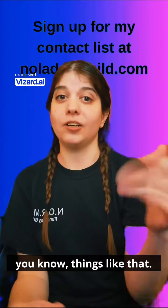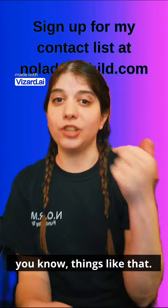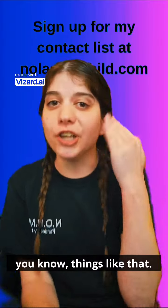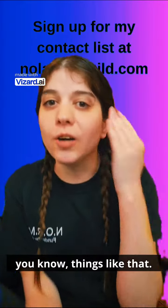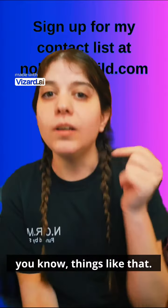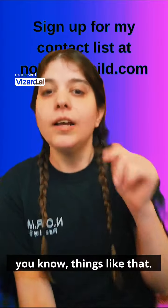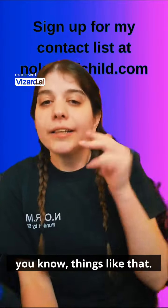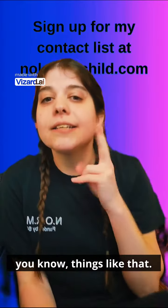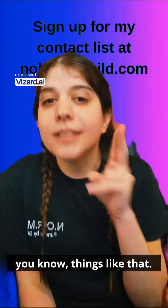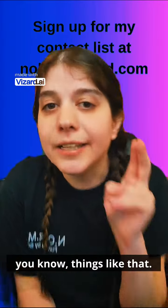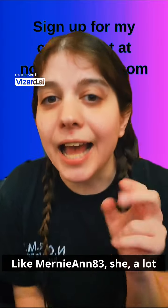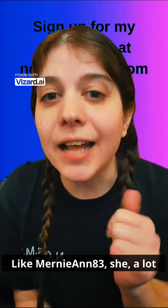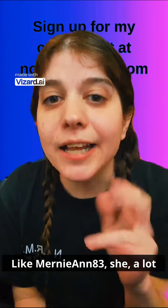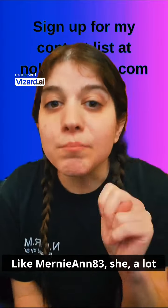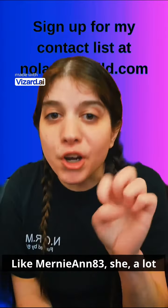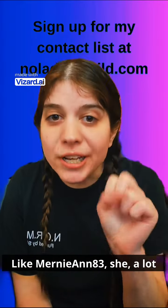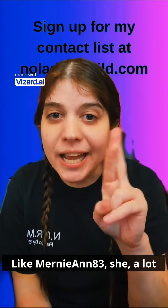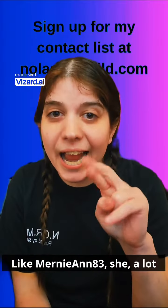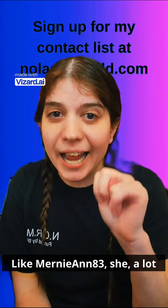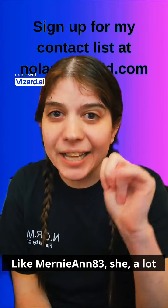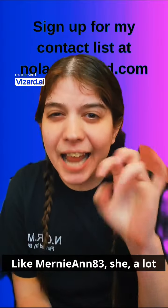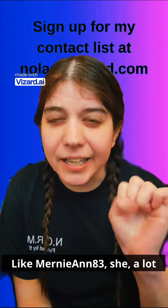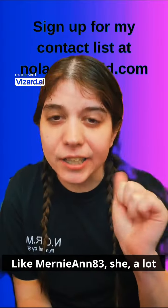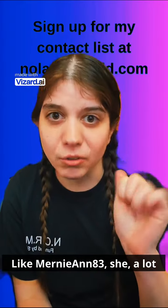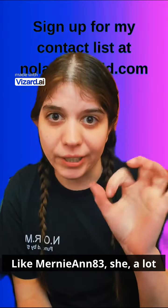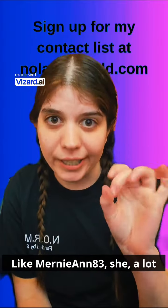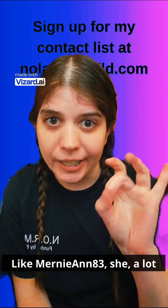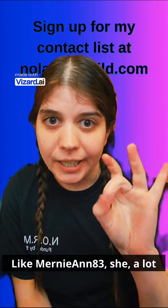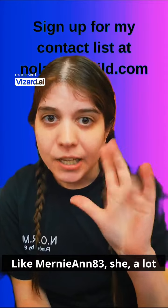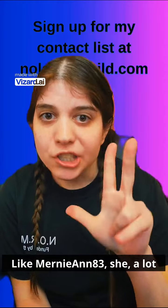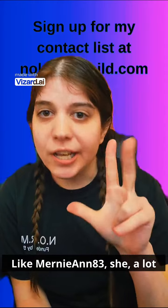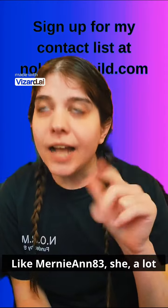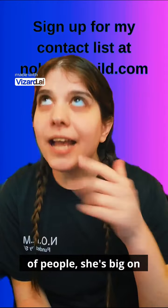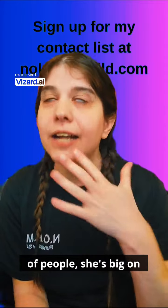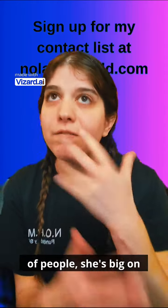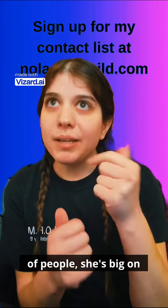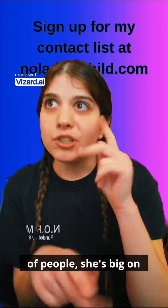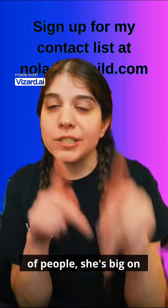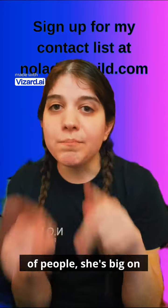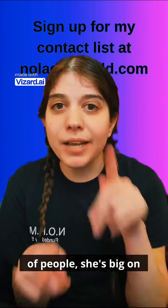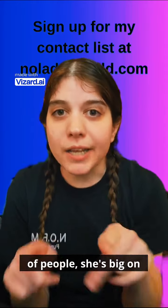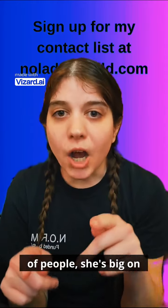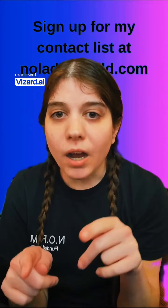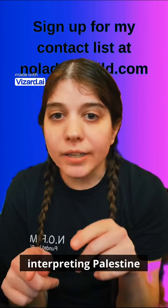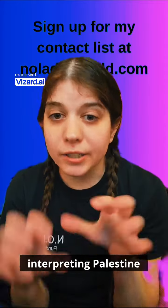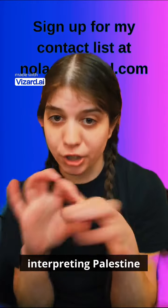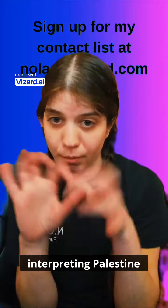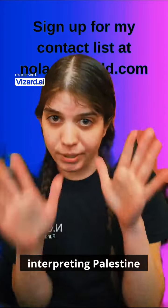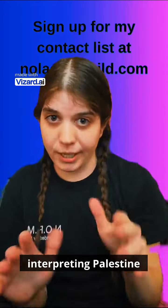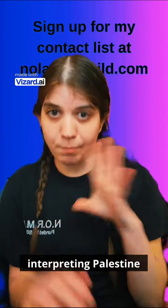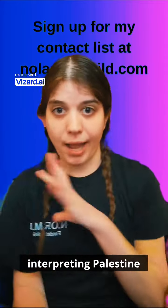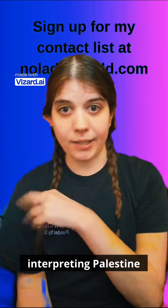know? Things like that. Like Myrnie Ann, 83, she's big on interpreting